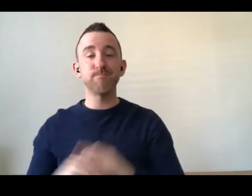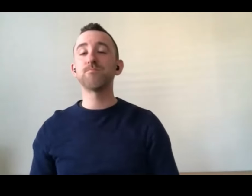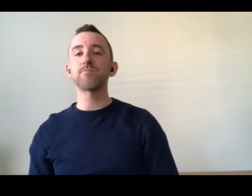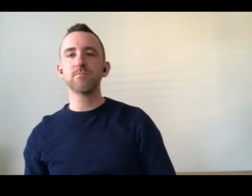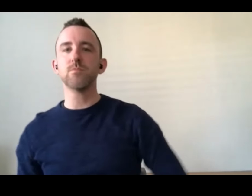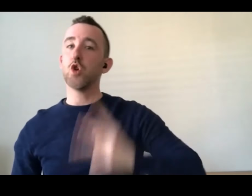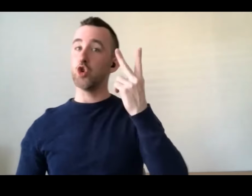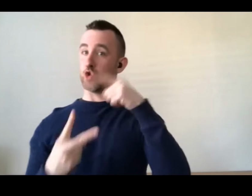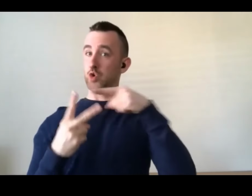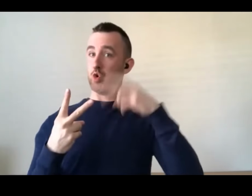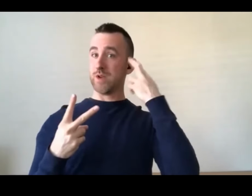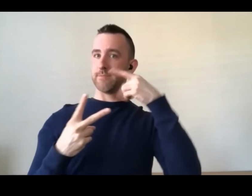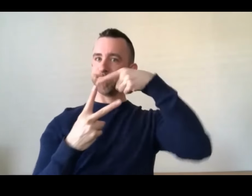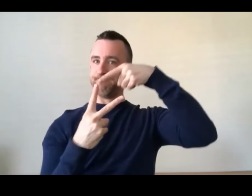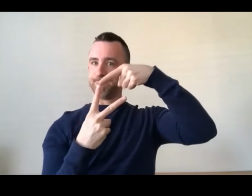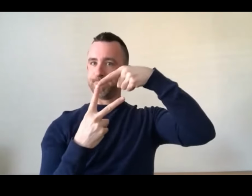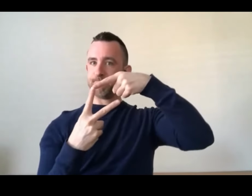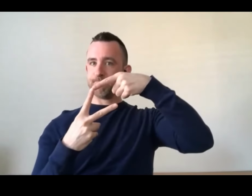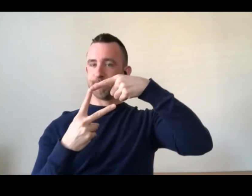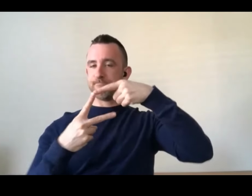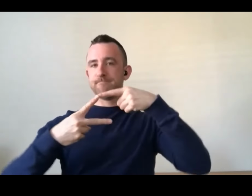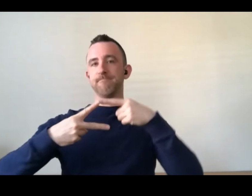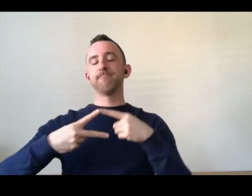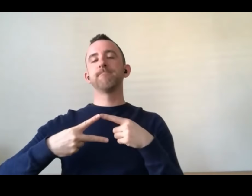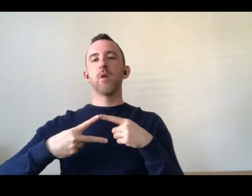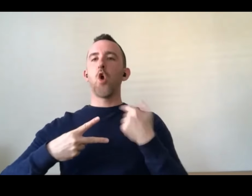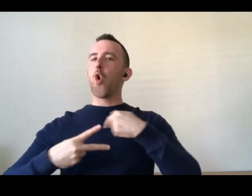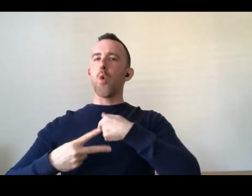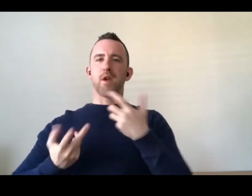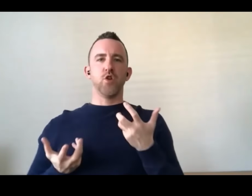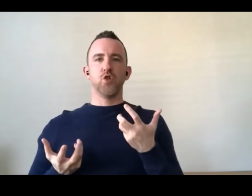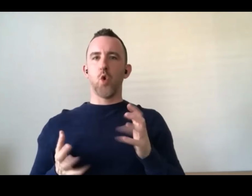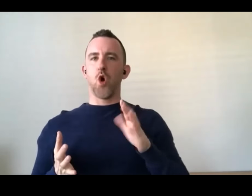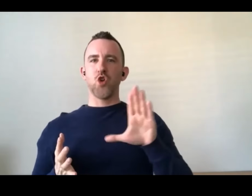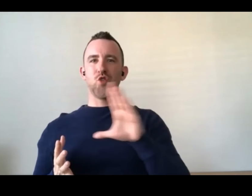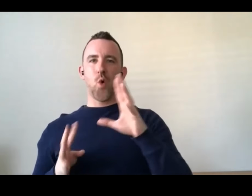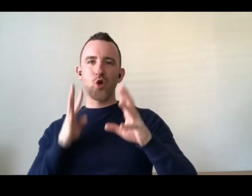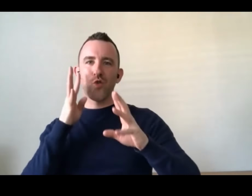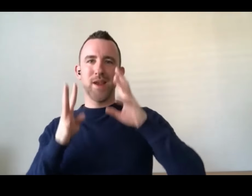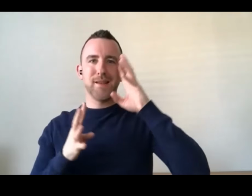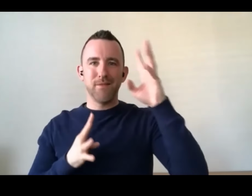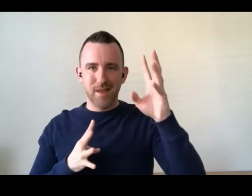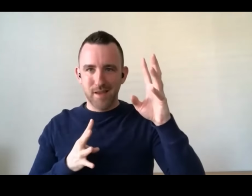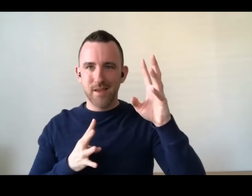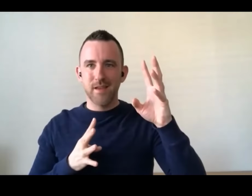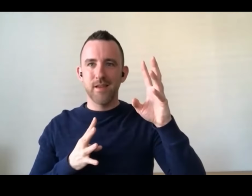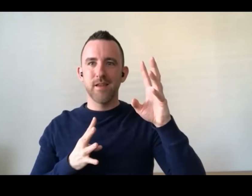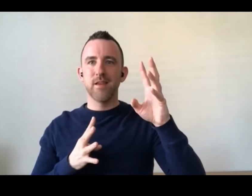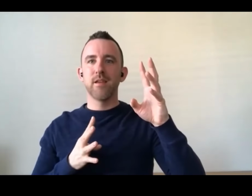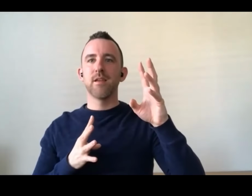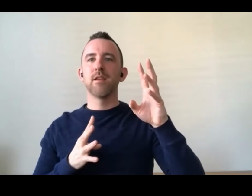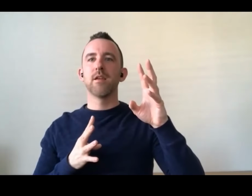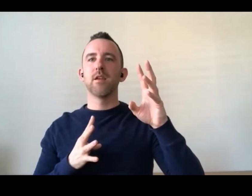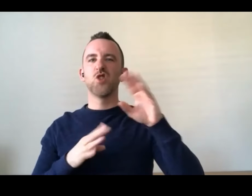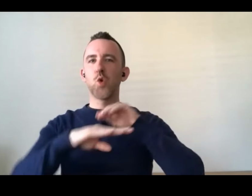2 reasons. 1, we don't want your creativity to